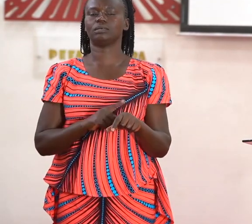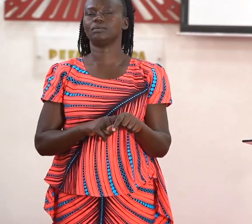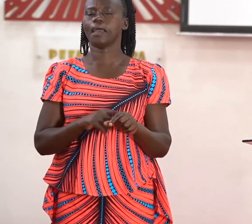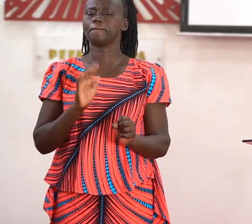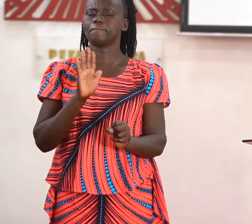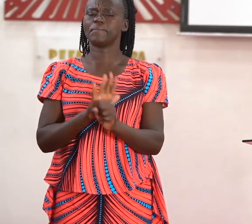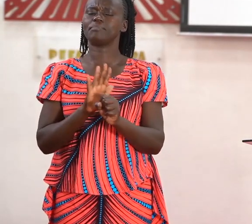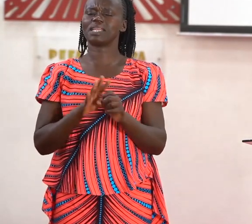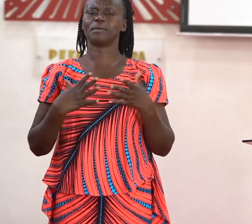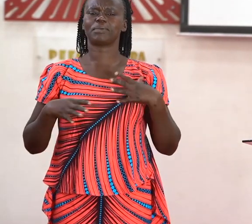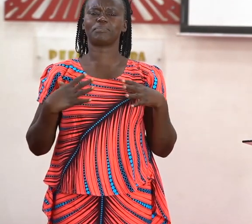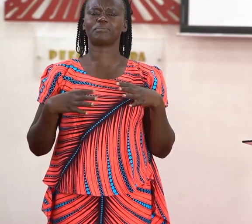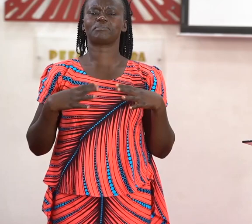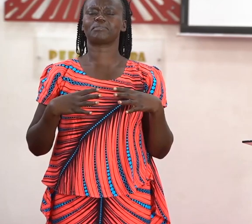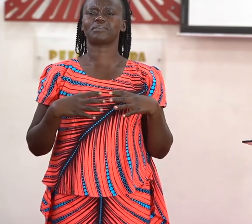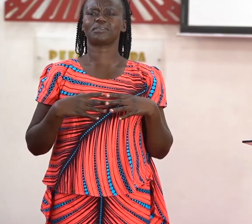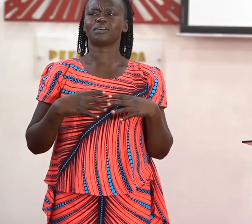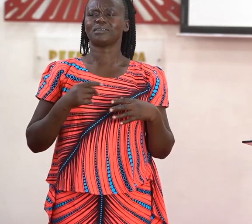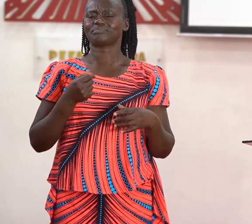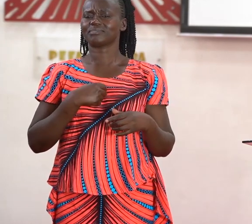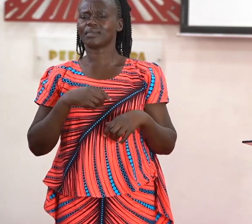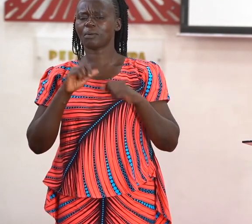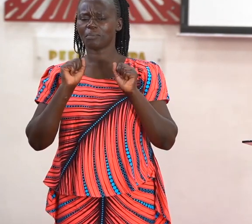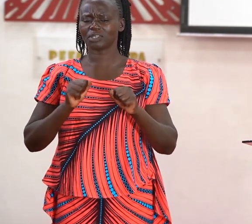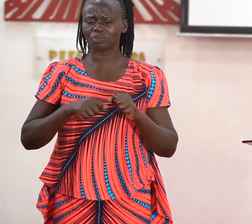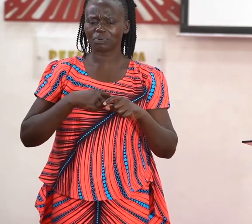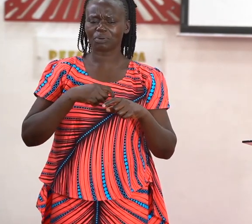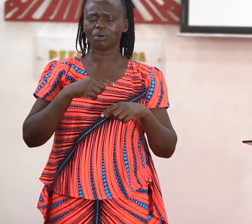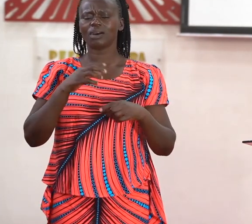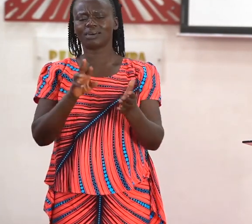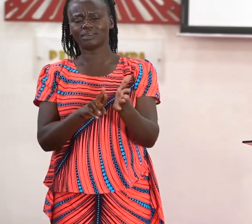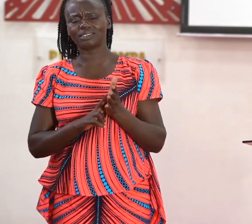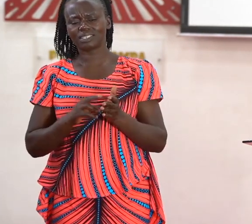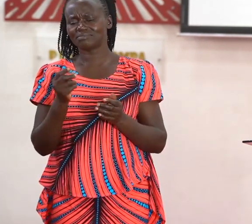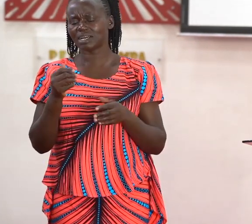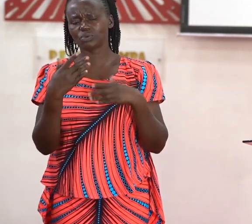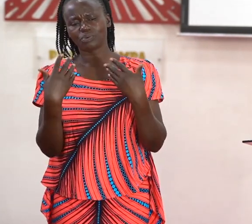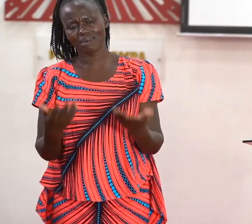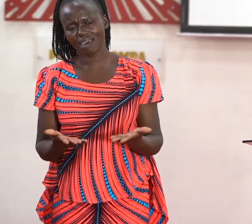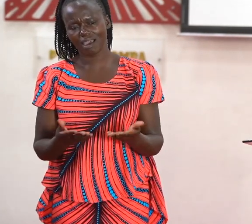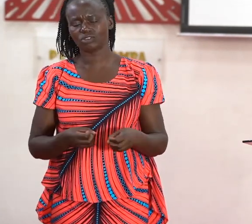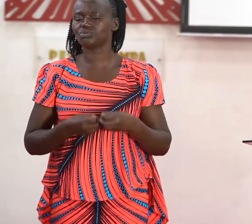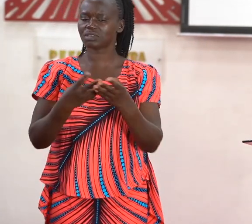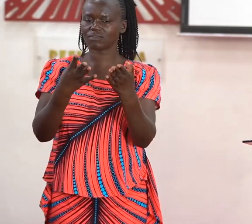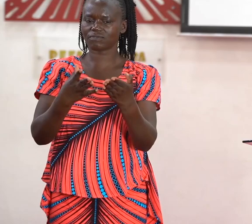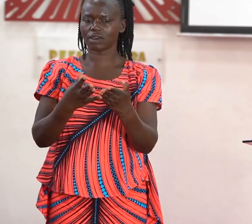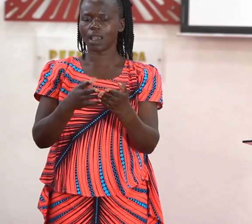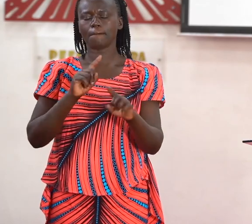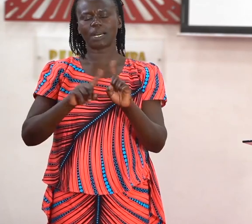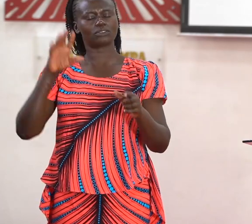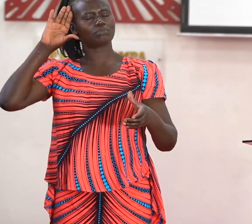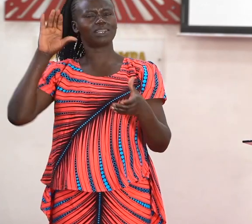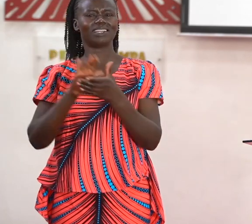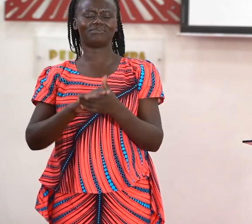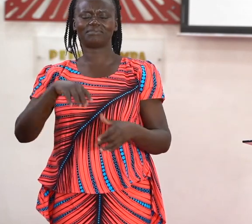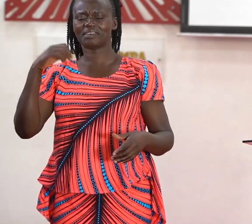many people are asking, where am I going to get something to give? But we believe whatever you have, it might